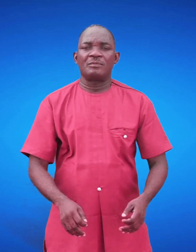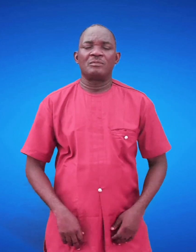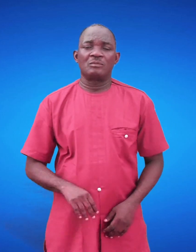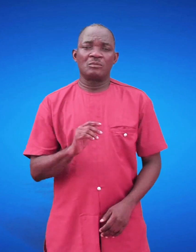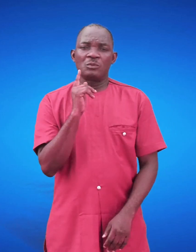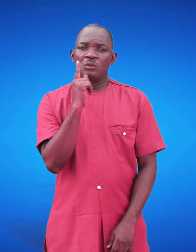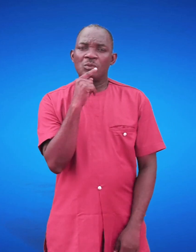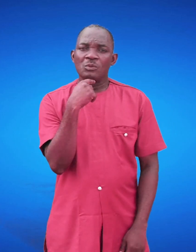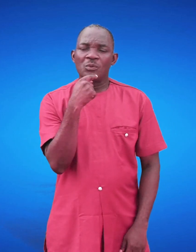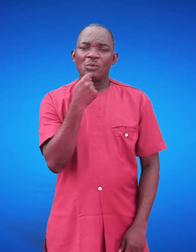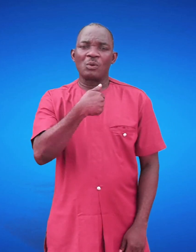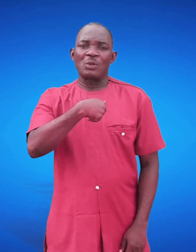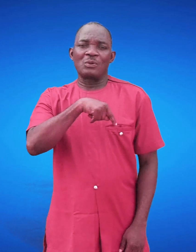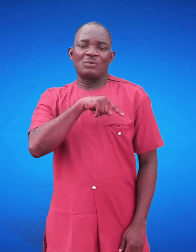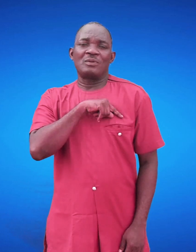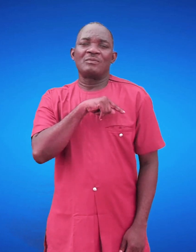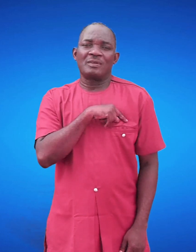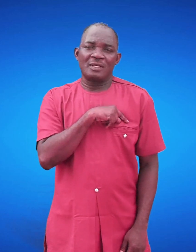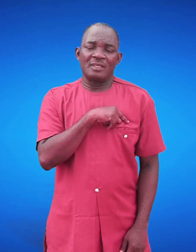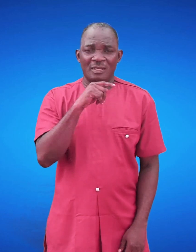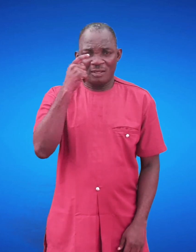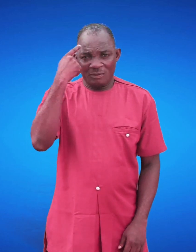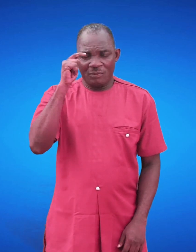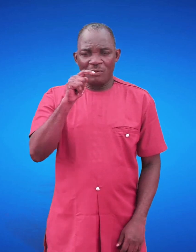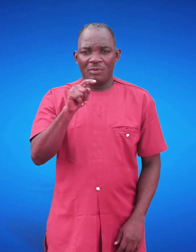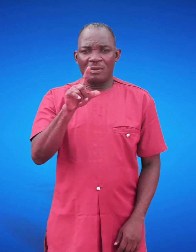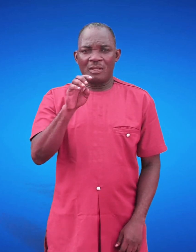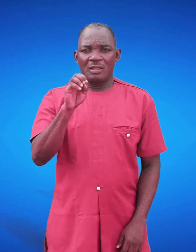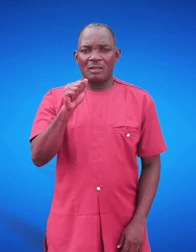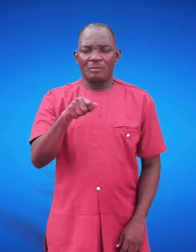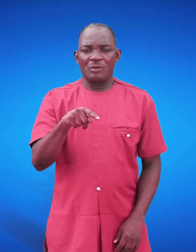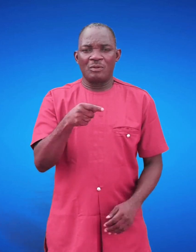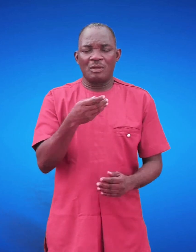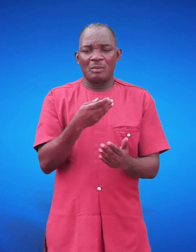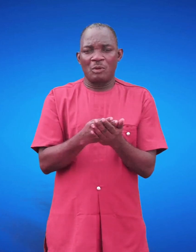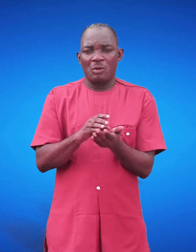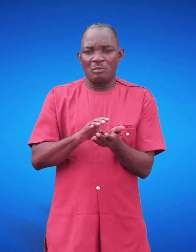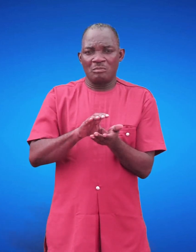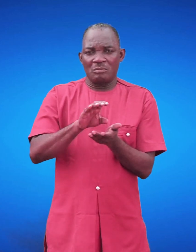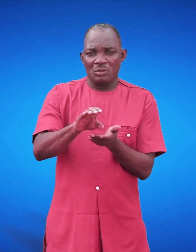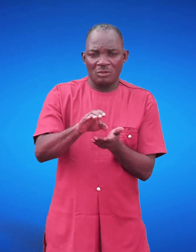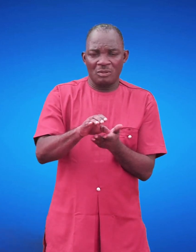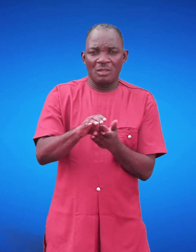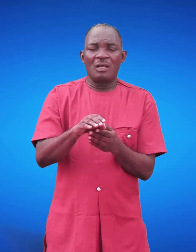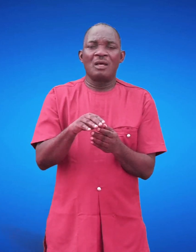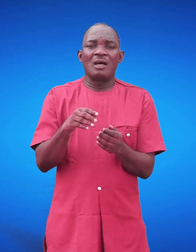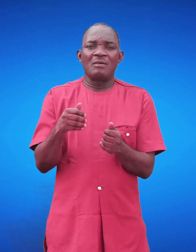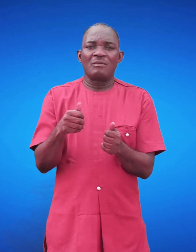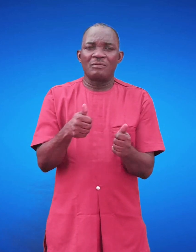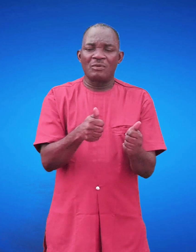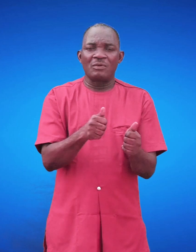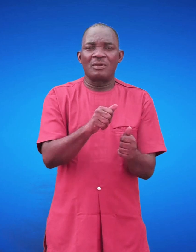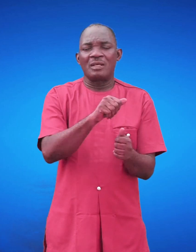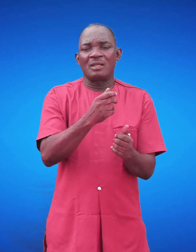who qualifies for LEAP cash grants following enrollment.